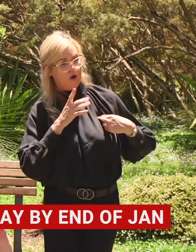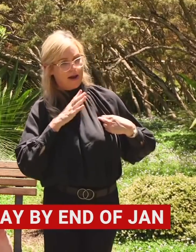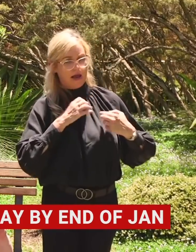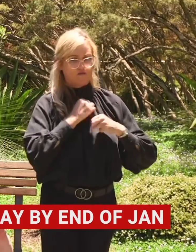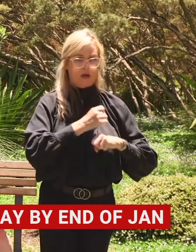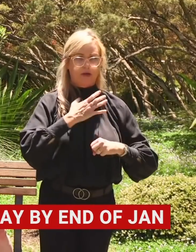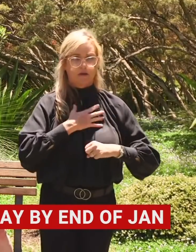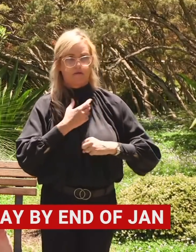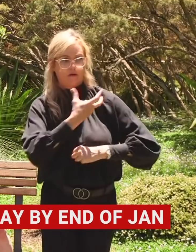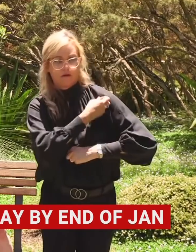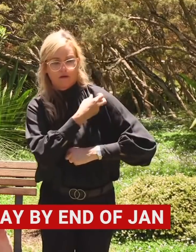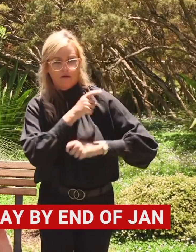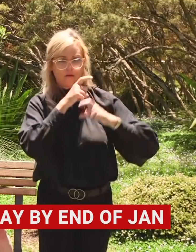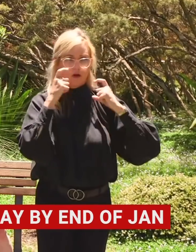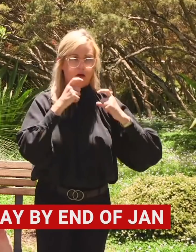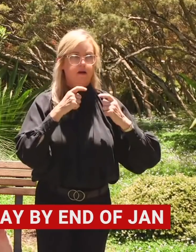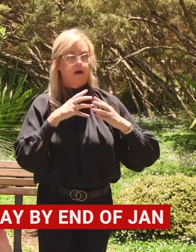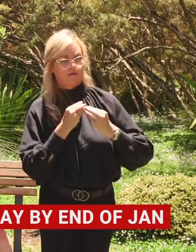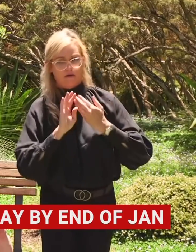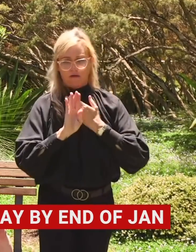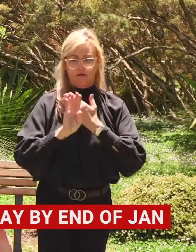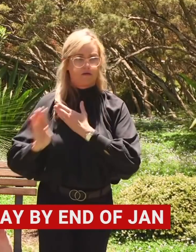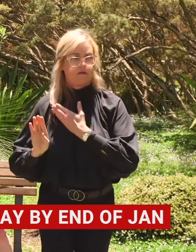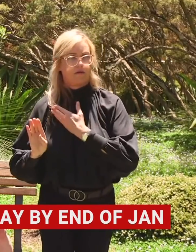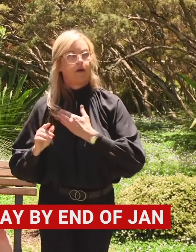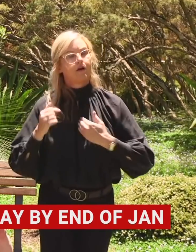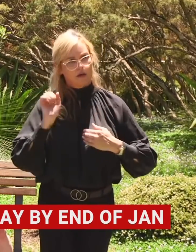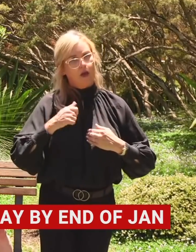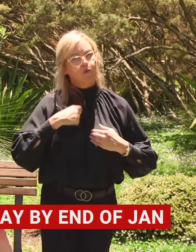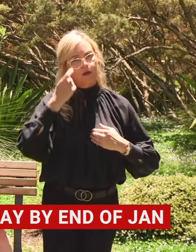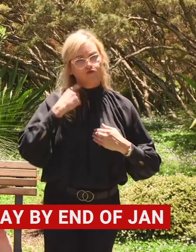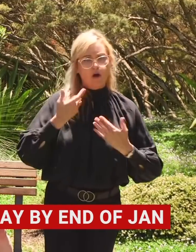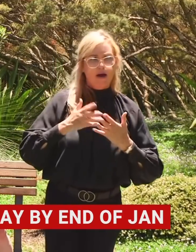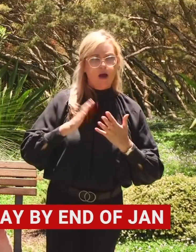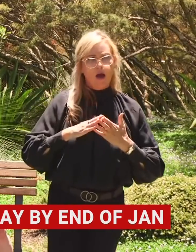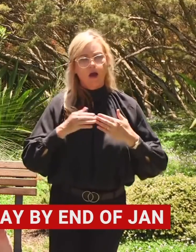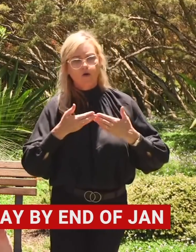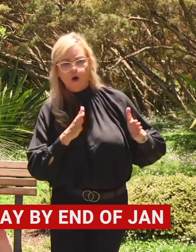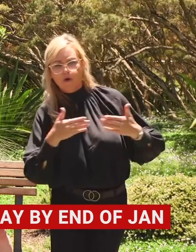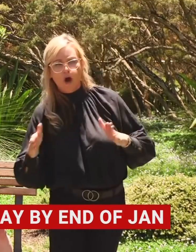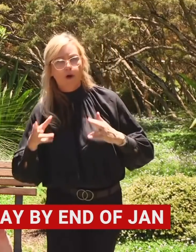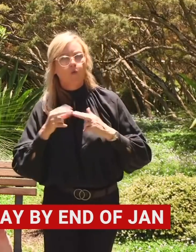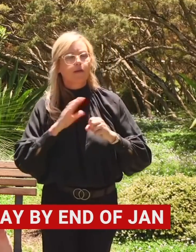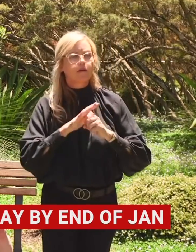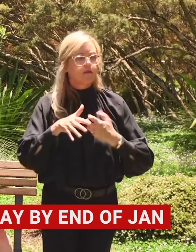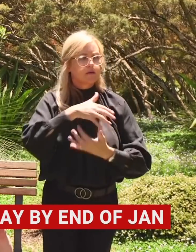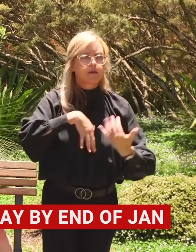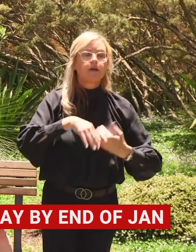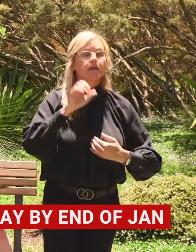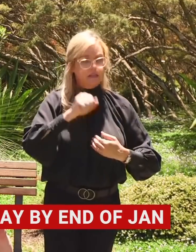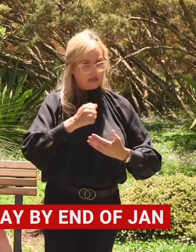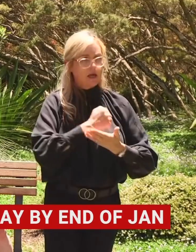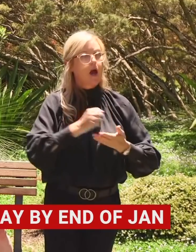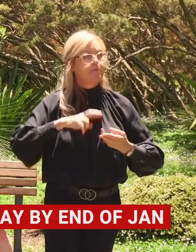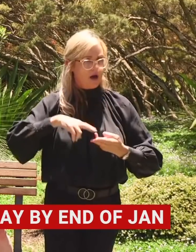sake of it. We are learning to the question to live alongside the virus. Yes, case numbers are increasing. We always said case numbers